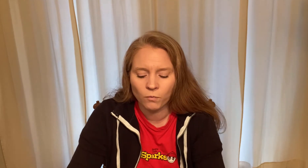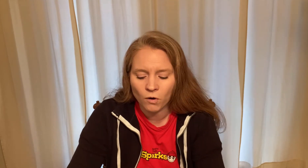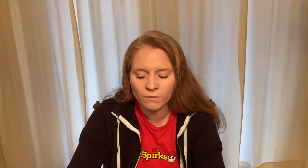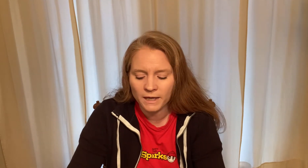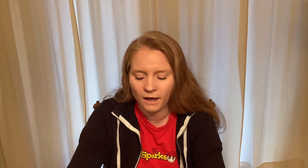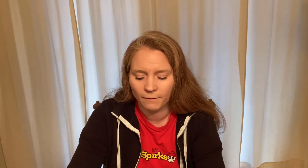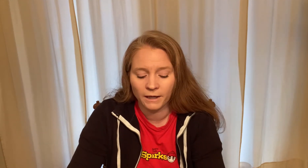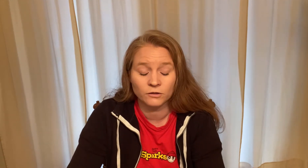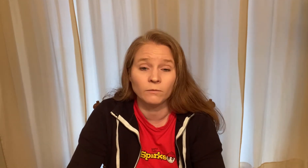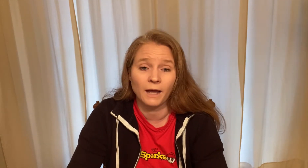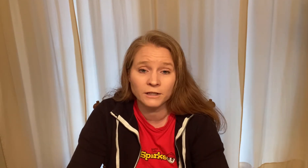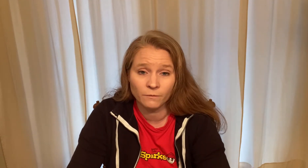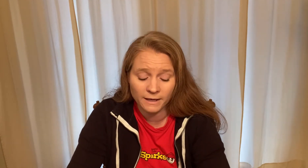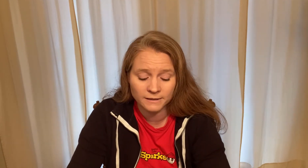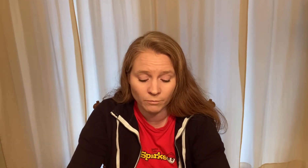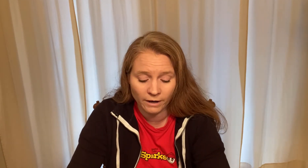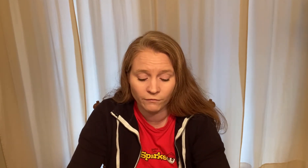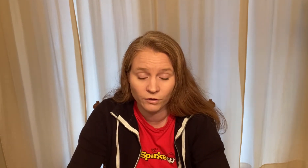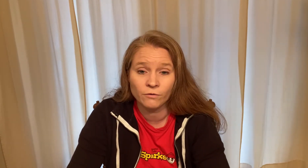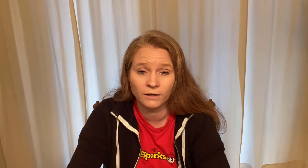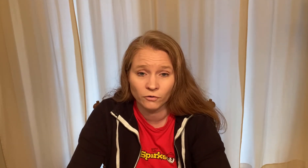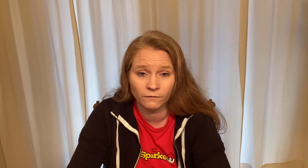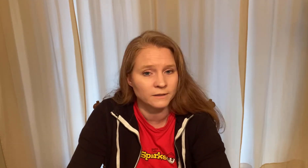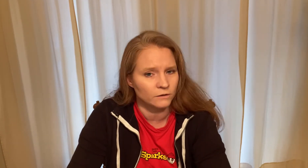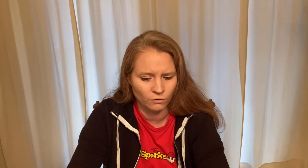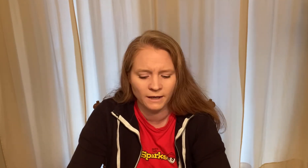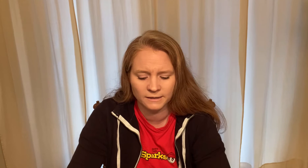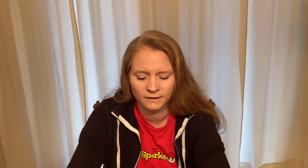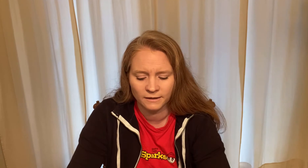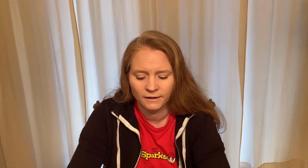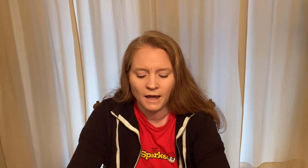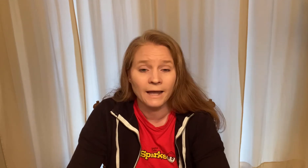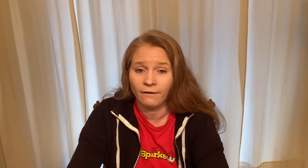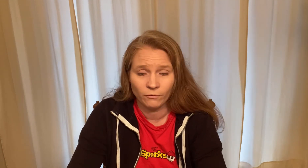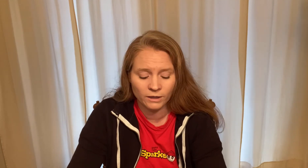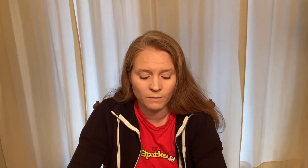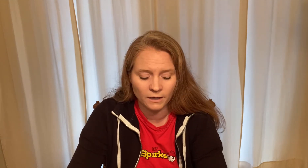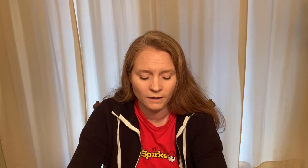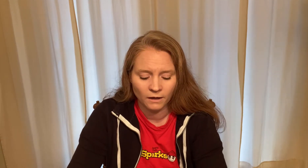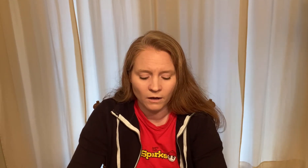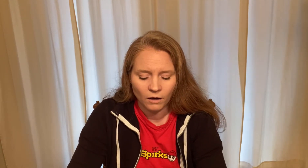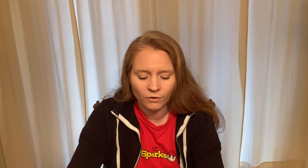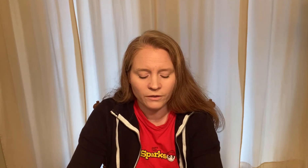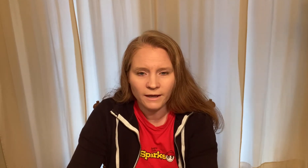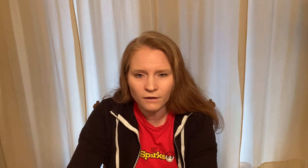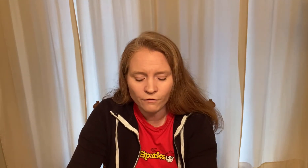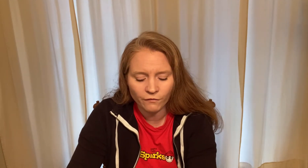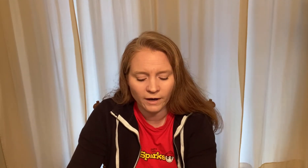woke me up and told me I should bake some bread for you and your orphans, so I did. I have it with me." "Oh, thank you, friend,